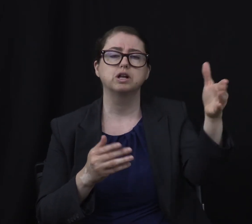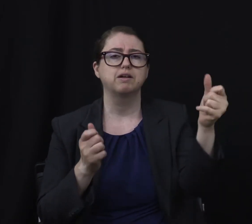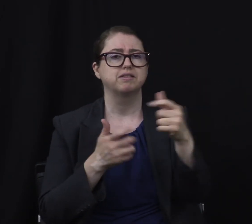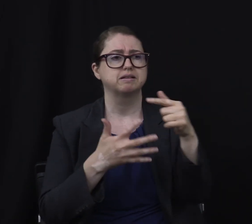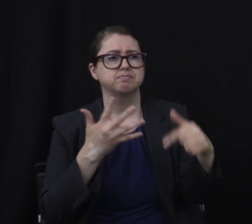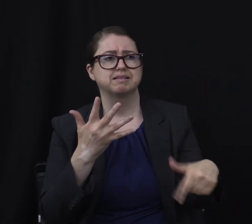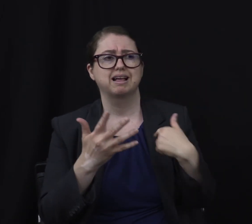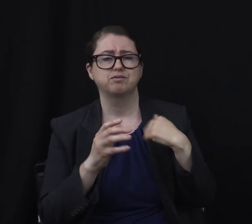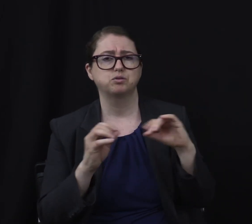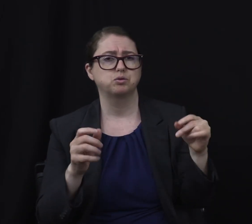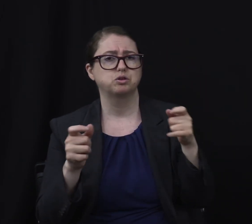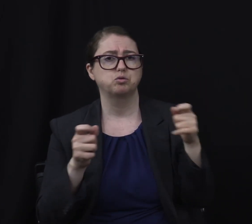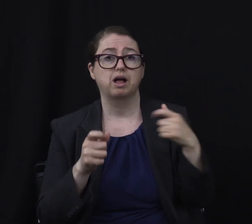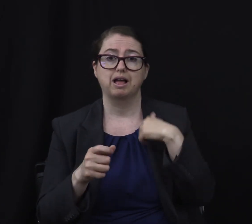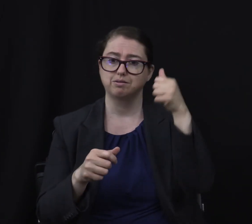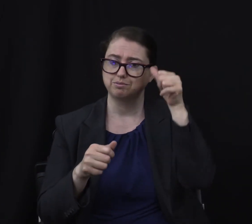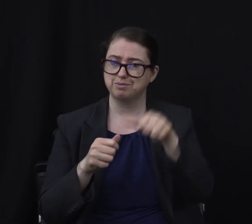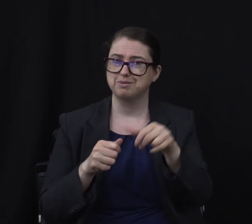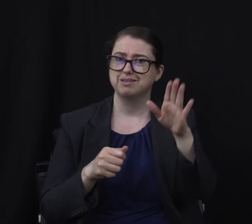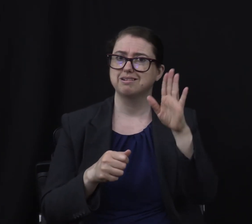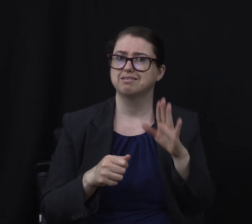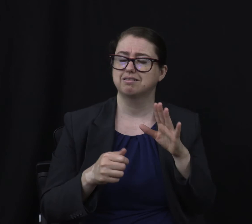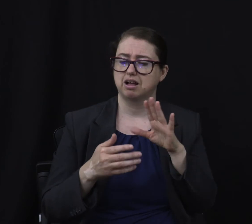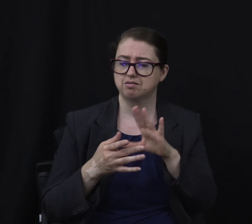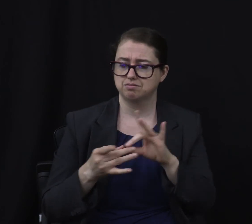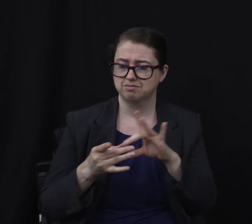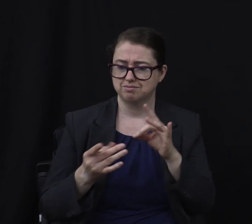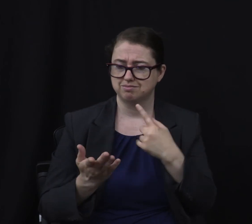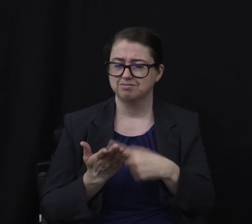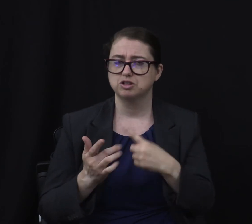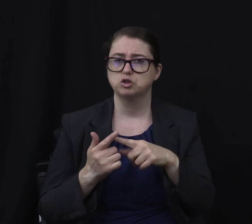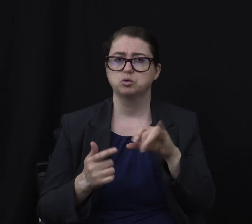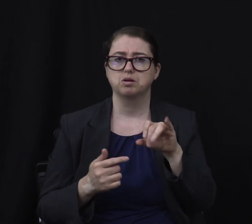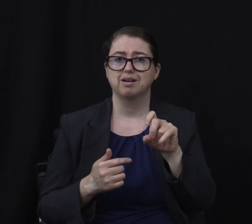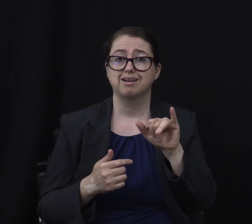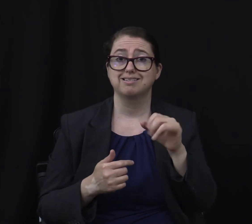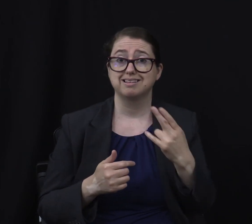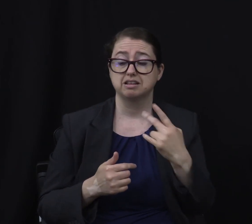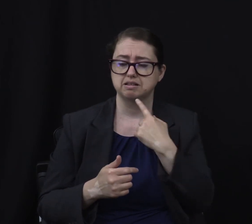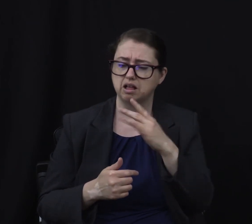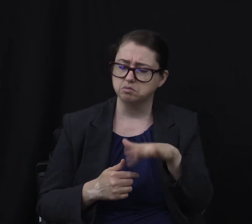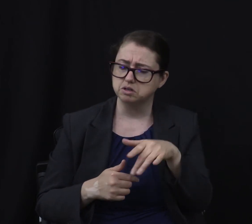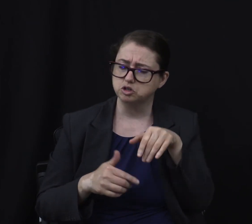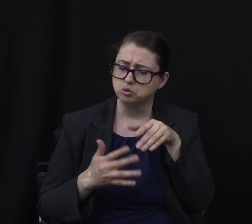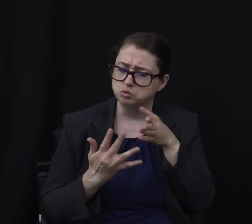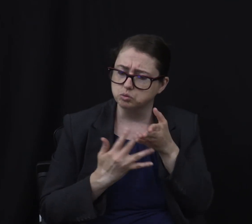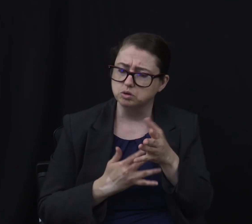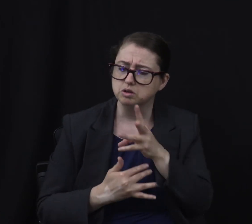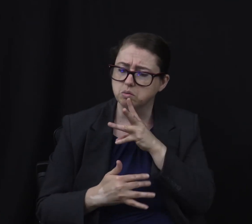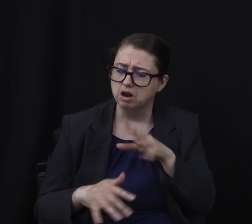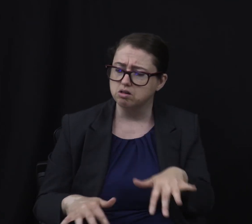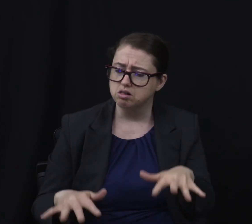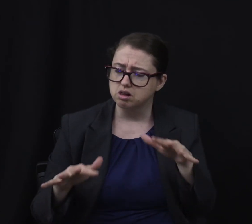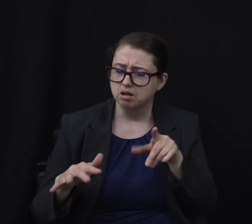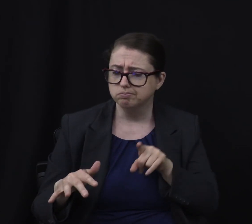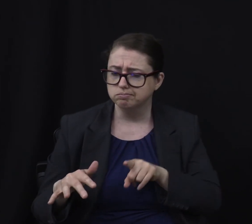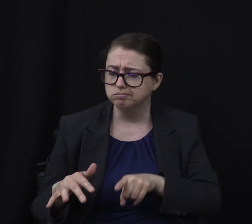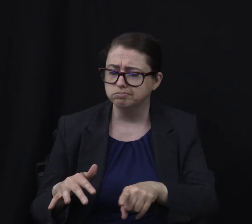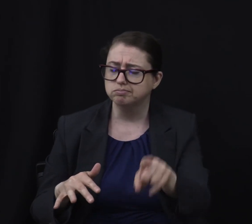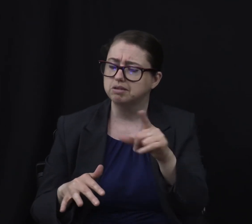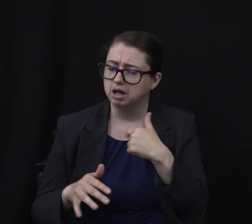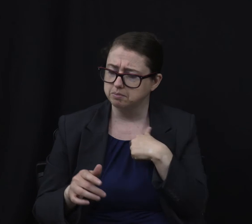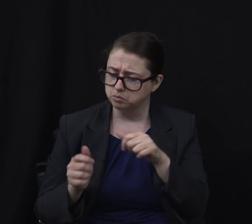said, "When you passeth through the waters, I will be with you. And through the rivers, they will not overflow